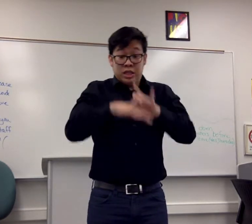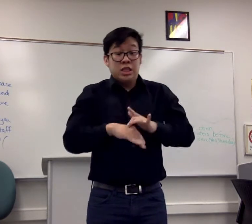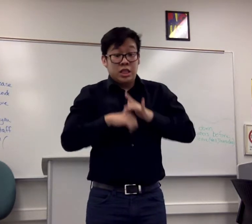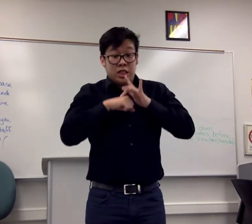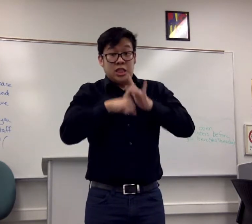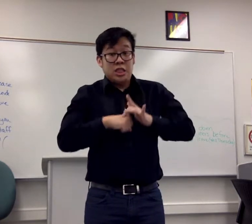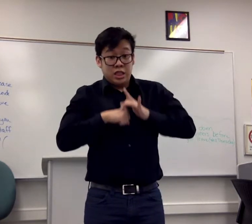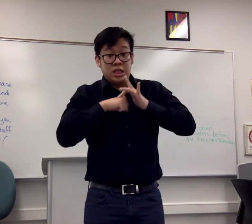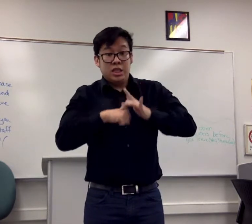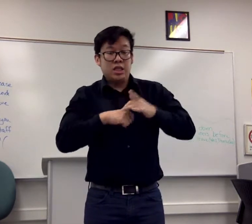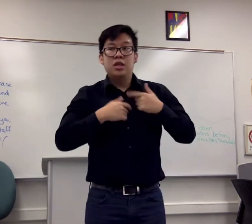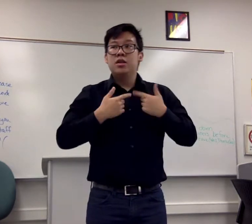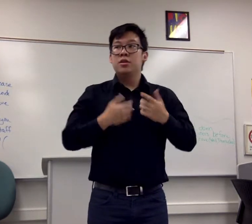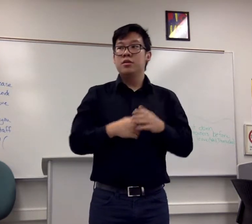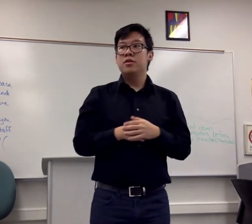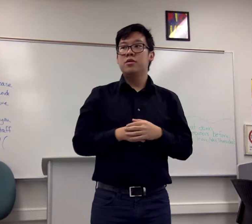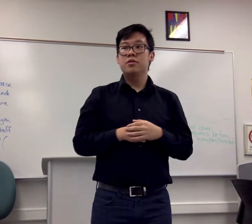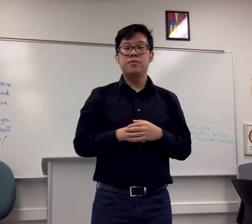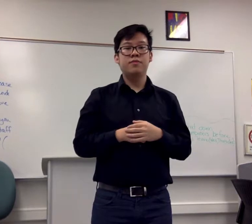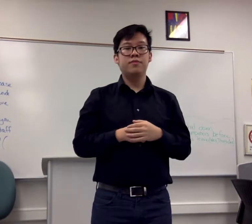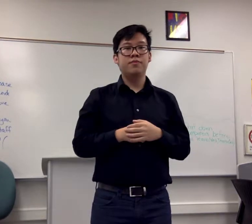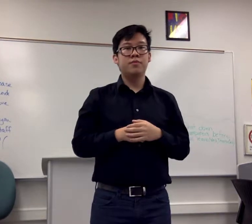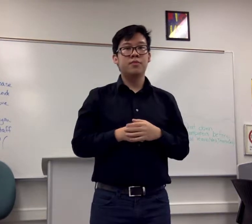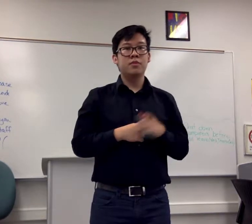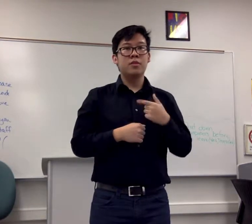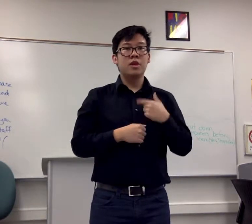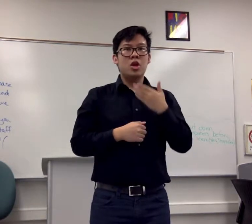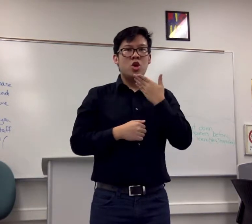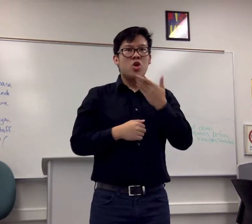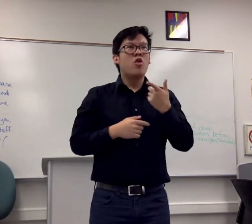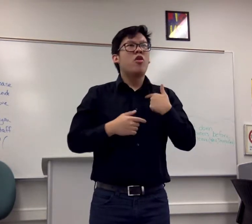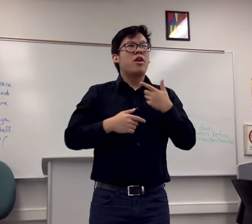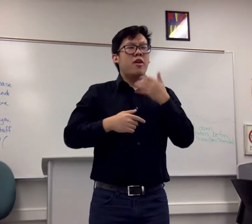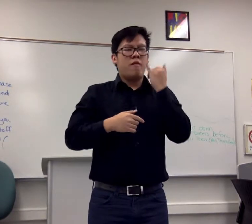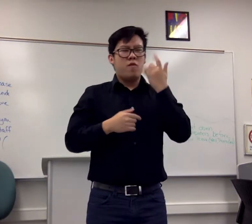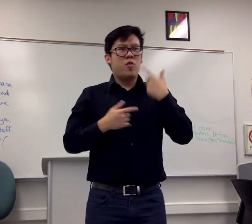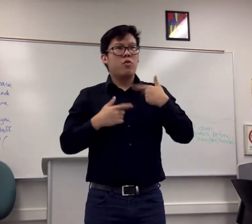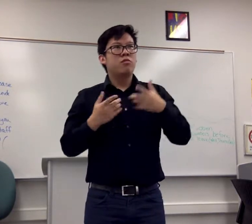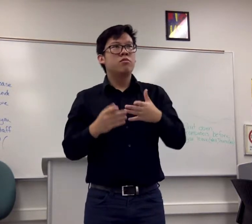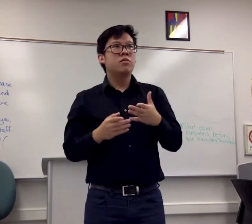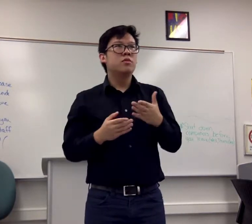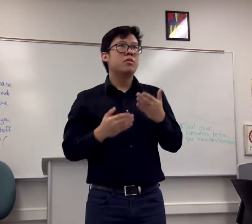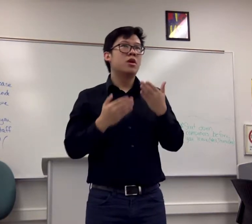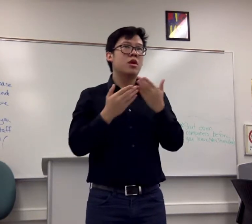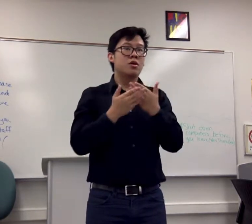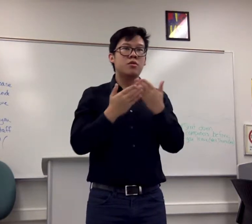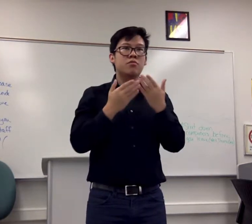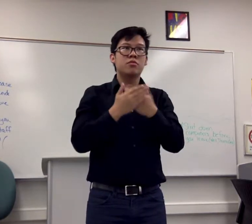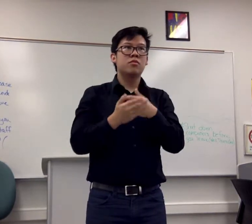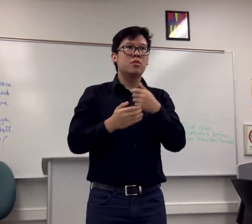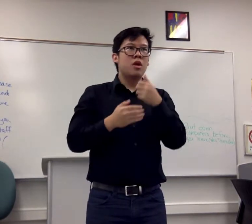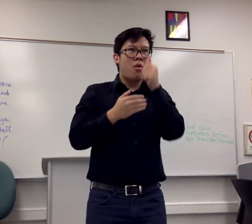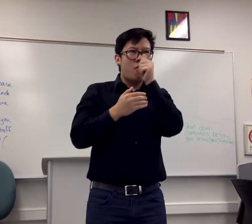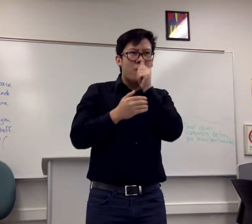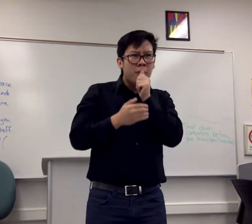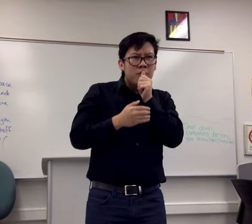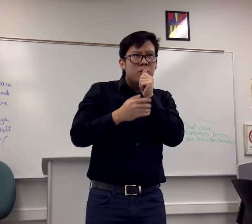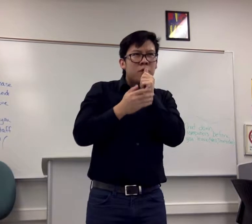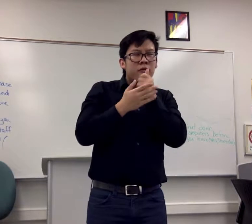anonymously report it, because it could be a hazard. Why to would their you safety. Report it? Oh, a hazard to their